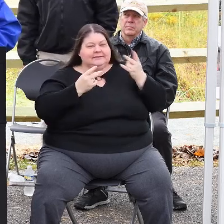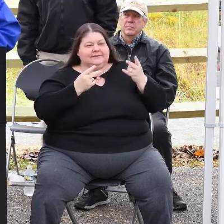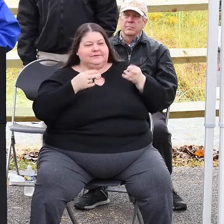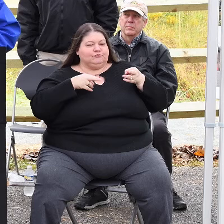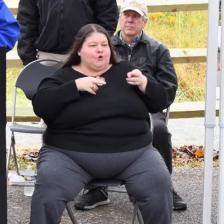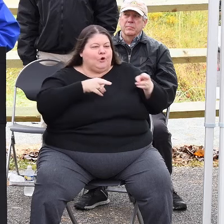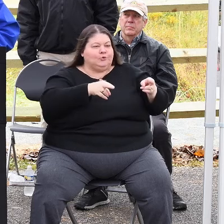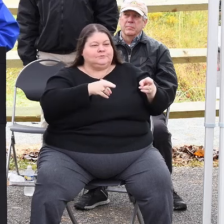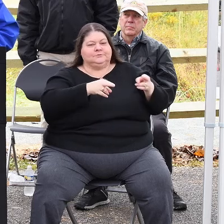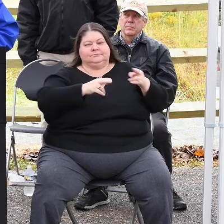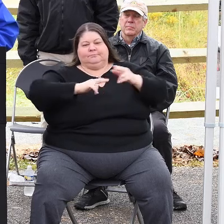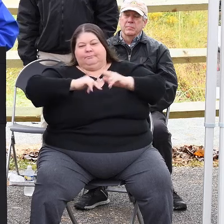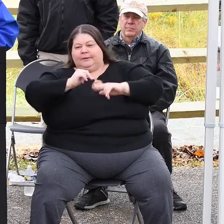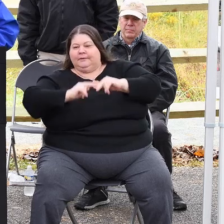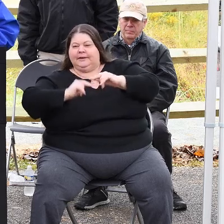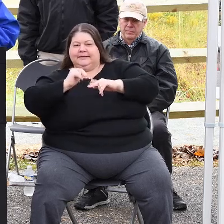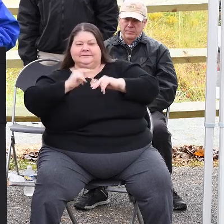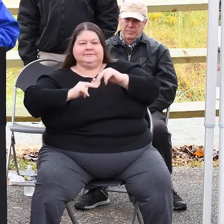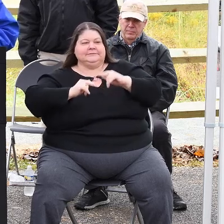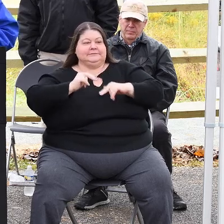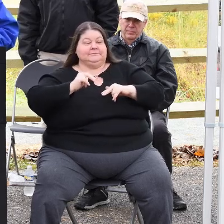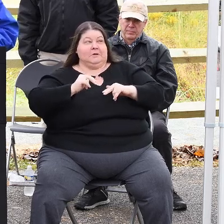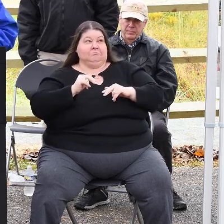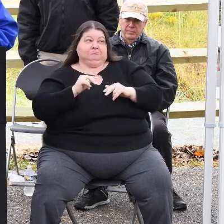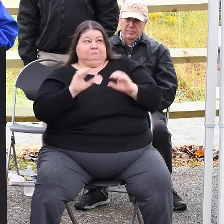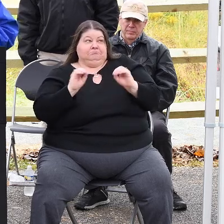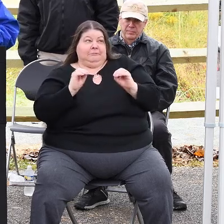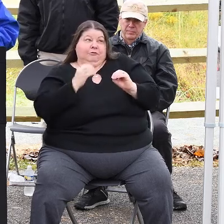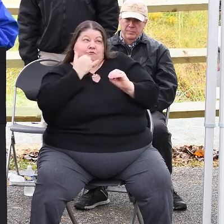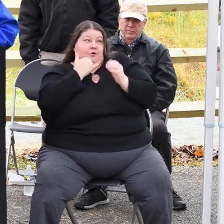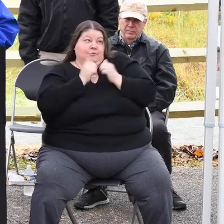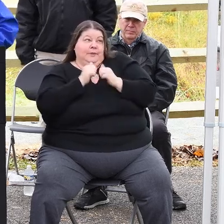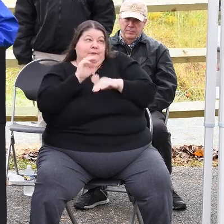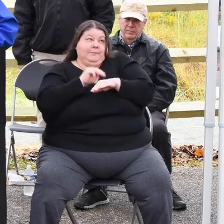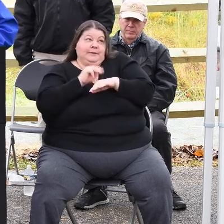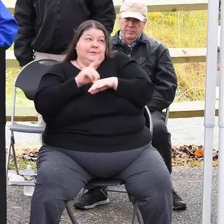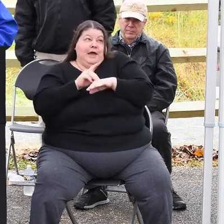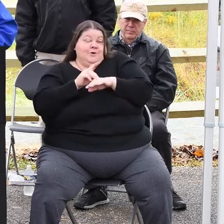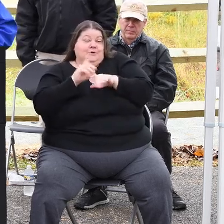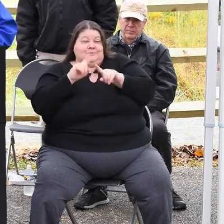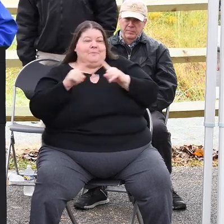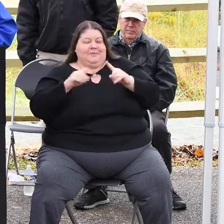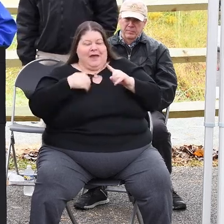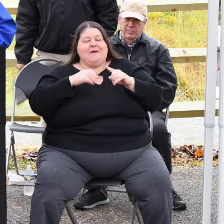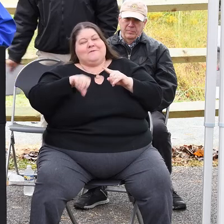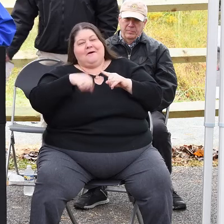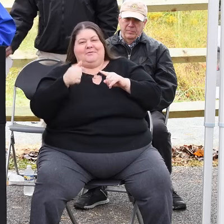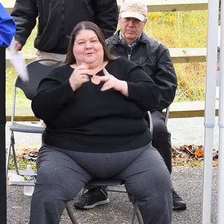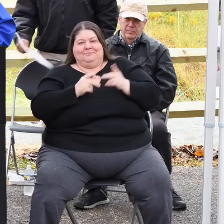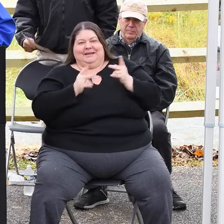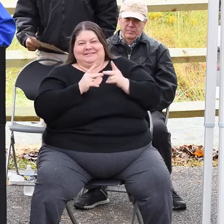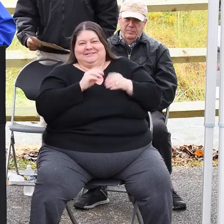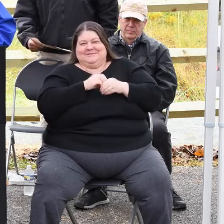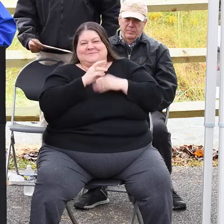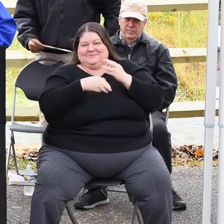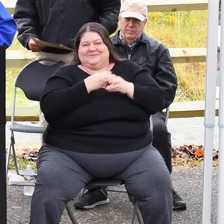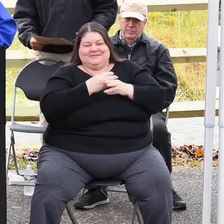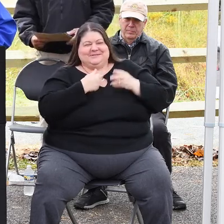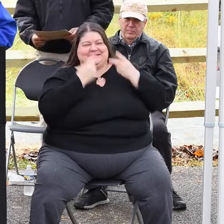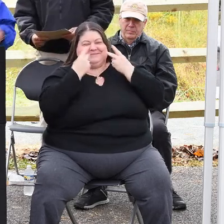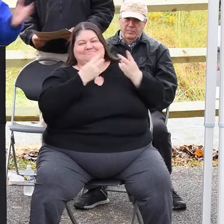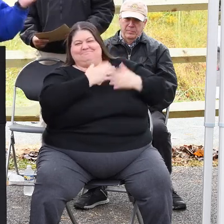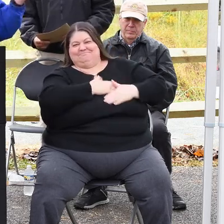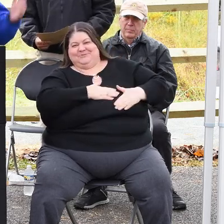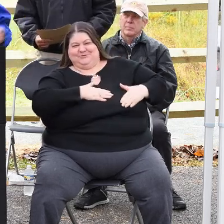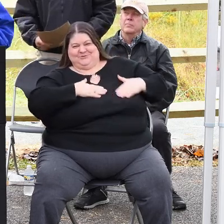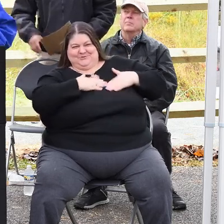roads and buildings. And nothing wrong with McDonald's, but there are more places in the world than those.